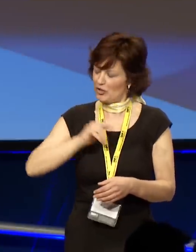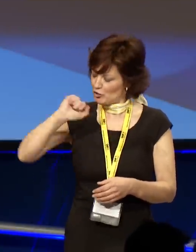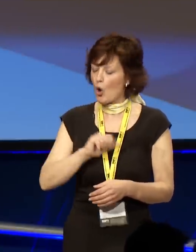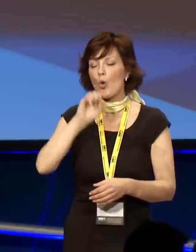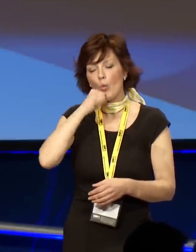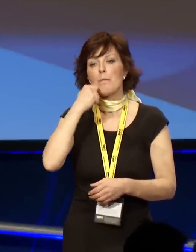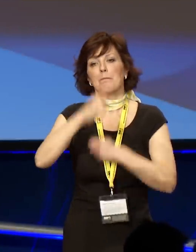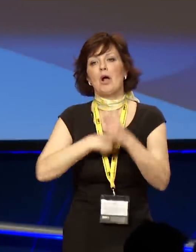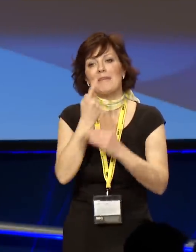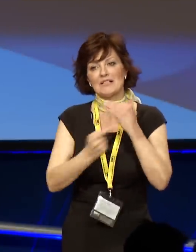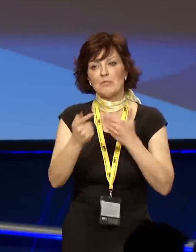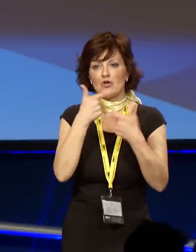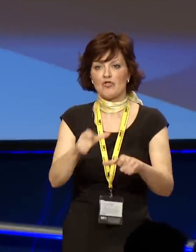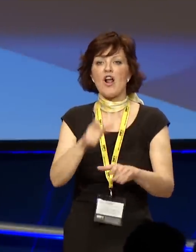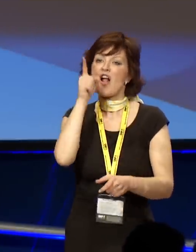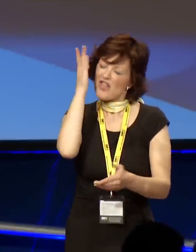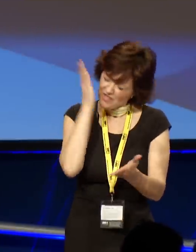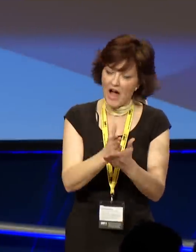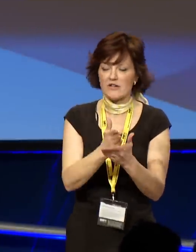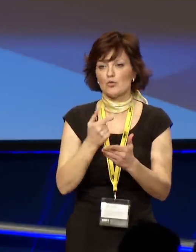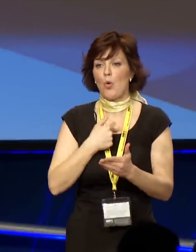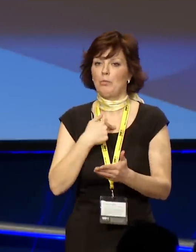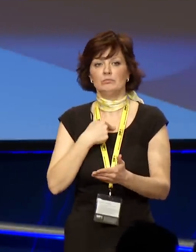an independent country. That is the gold standard.